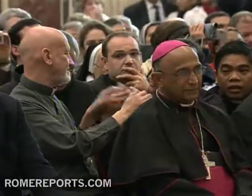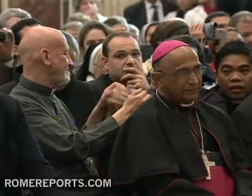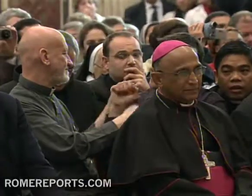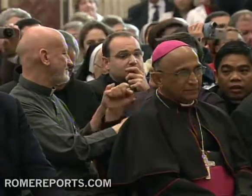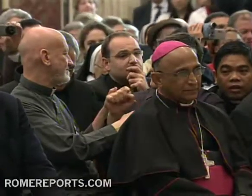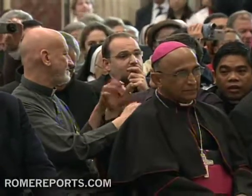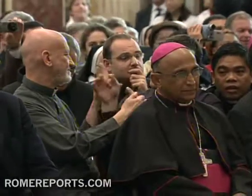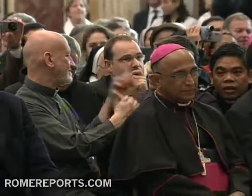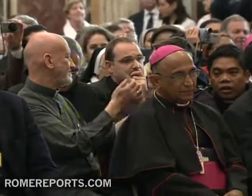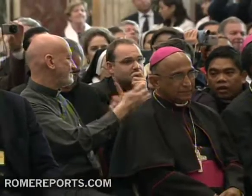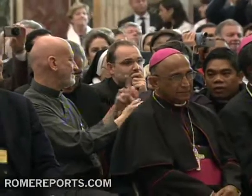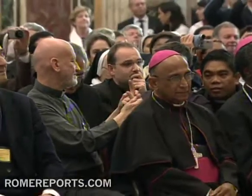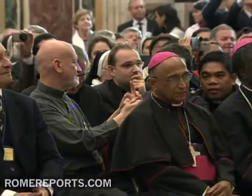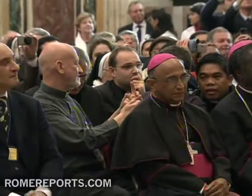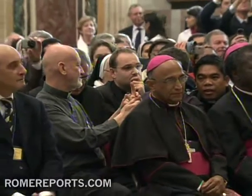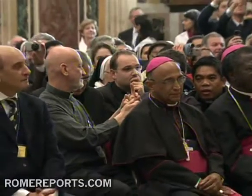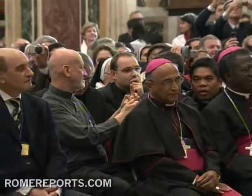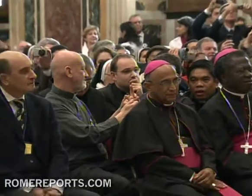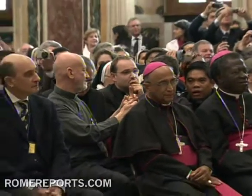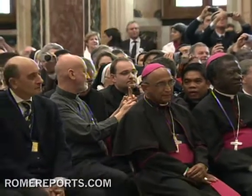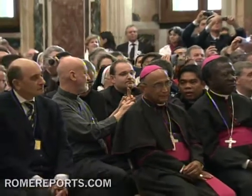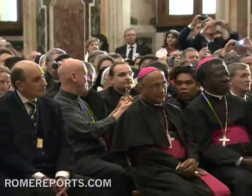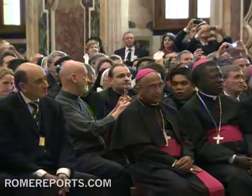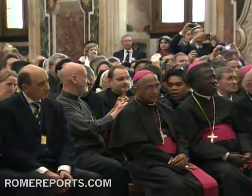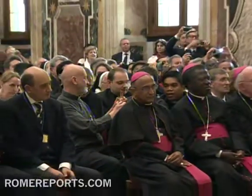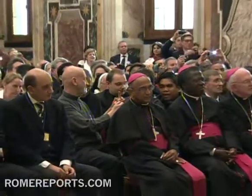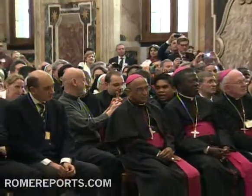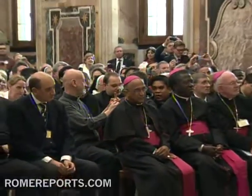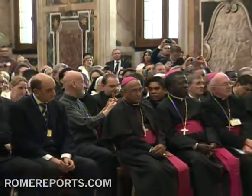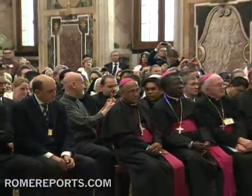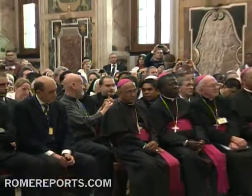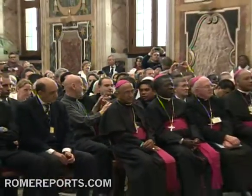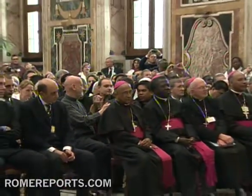this important minority and to foster a comfortable niche for them in the church.